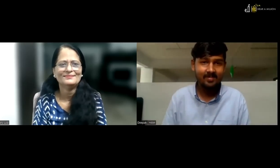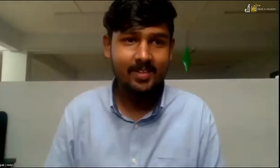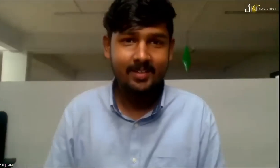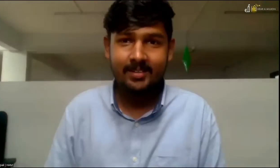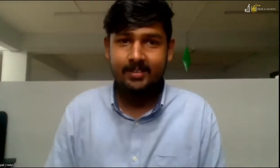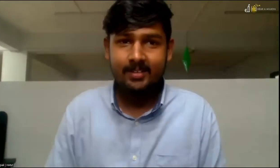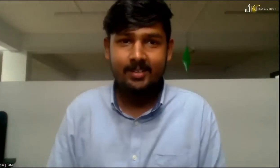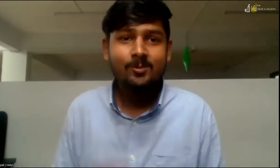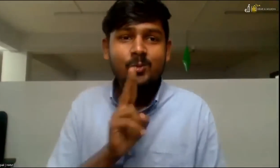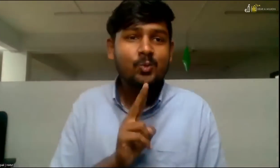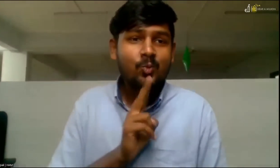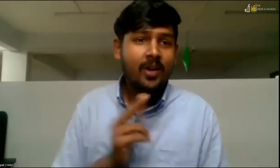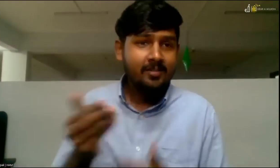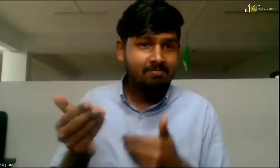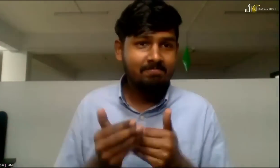here.